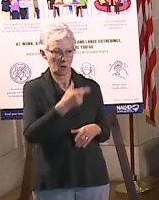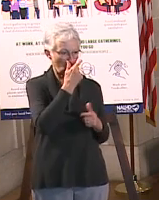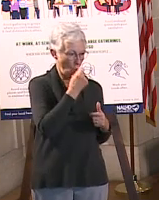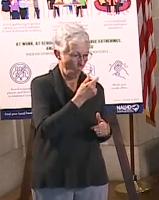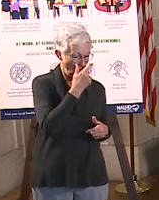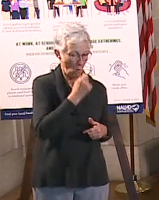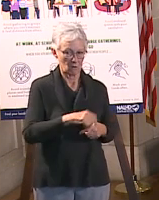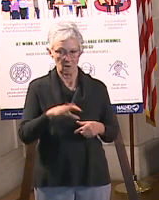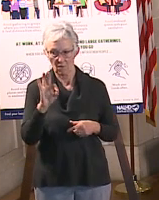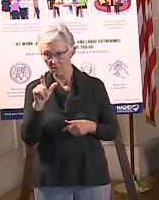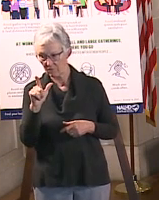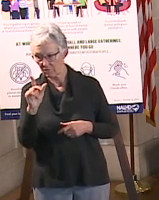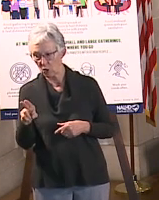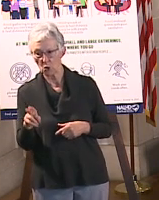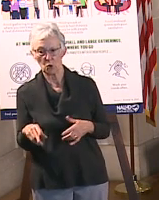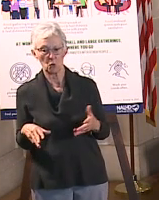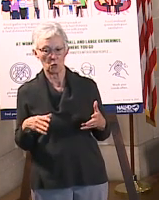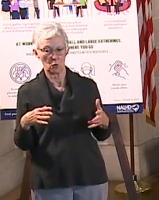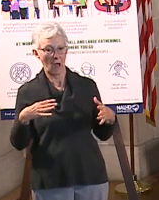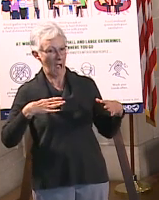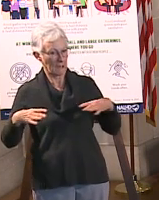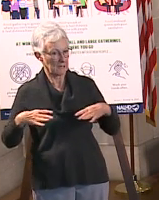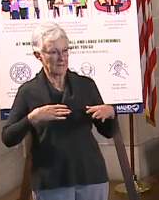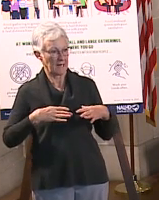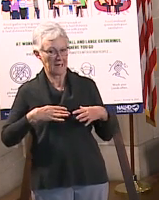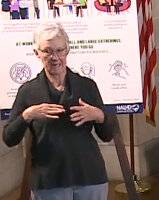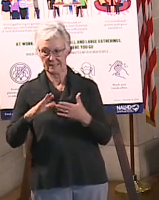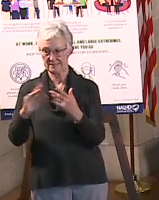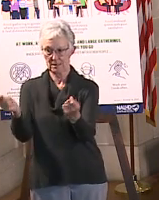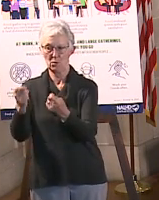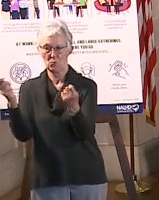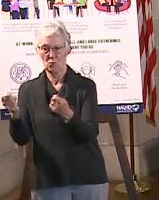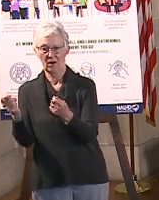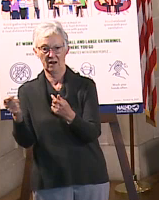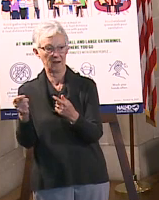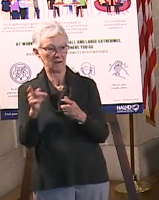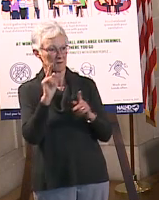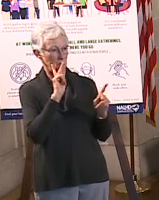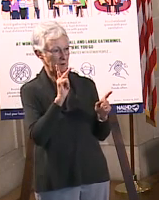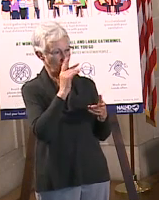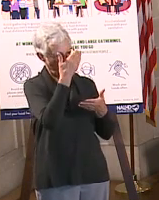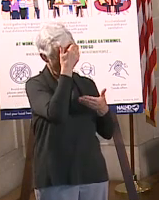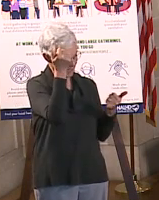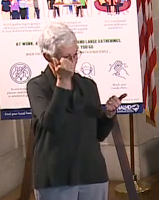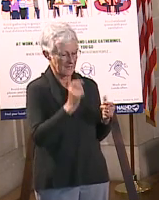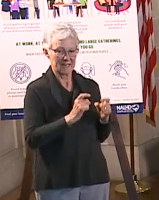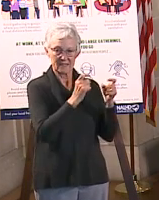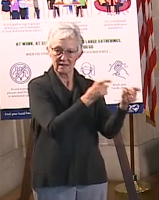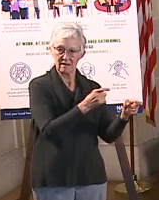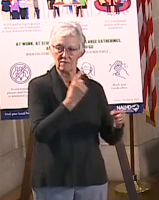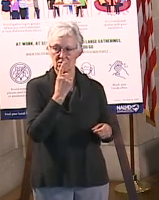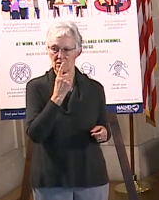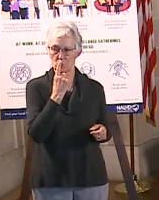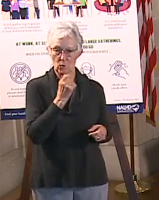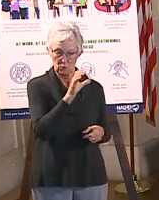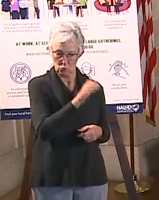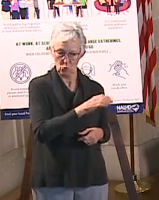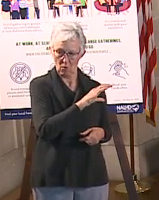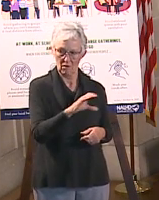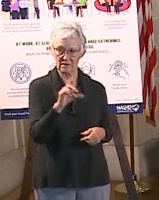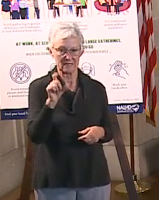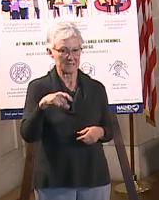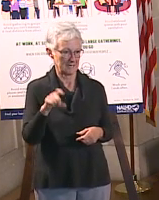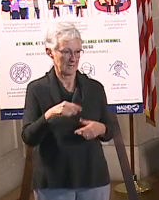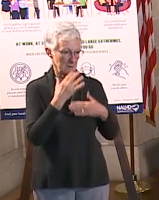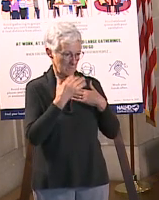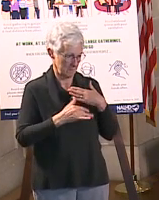and other seasonal illnesses in the community. That's why the American Red Cross is here today to ask